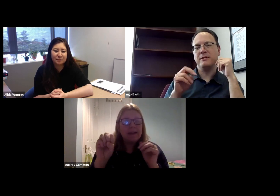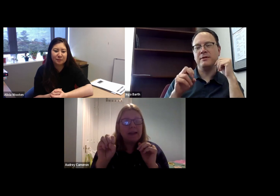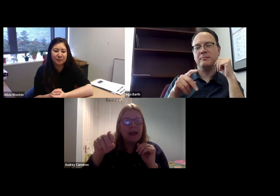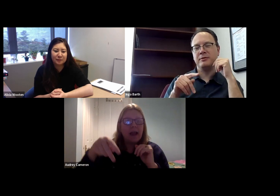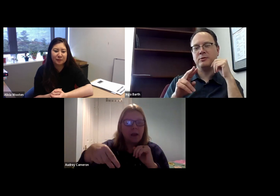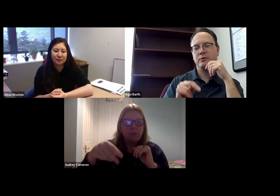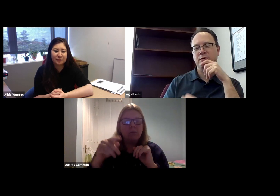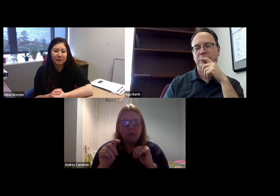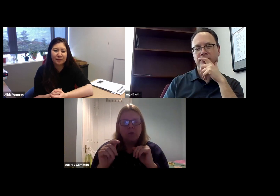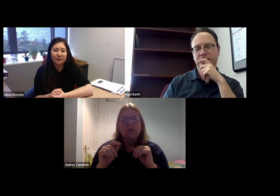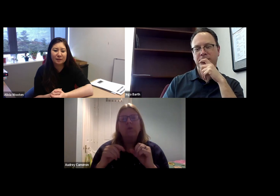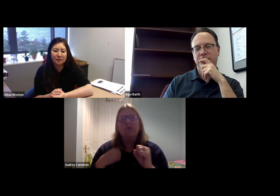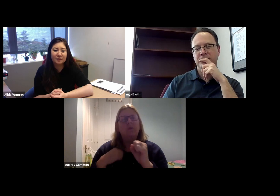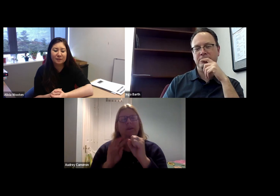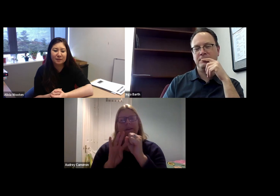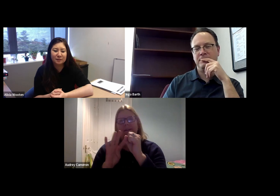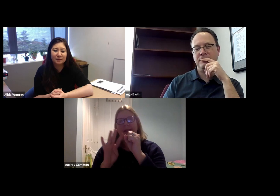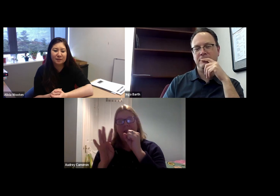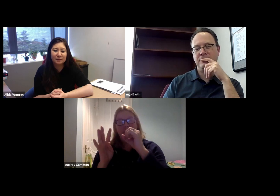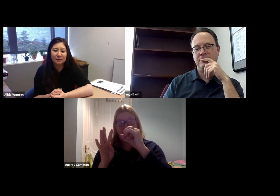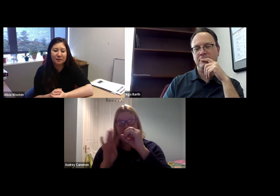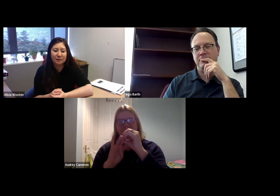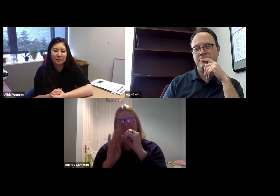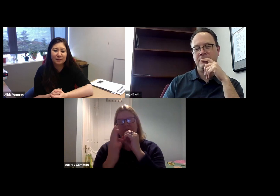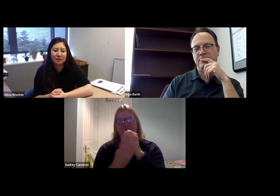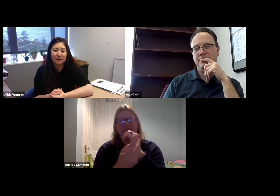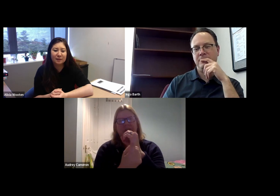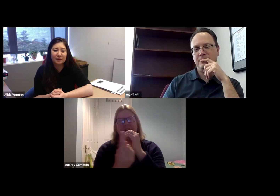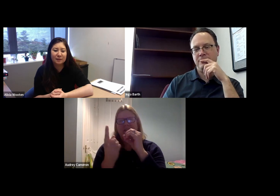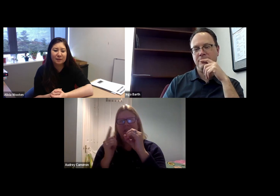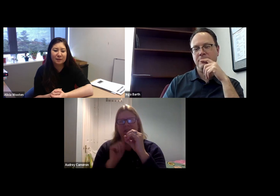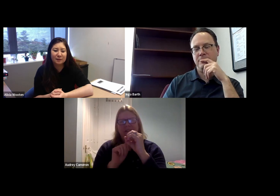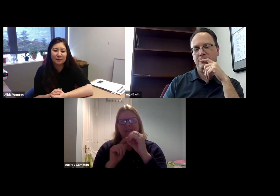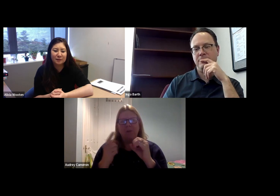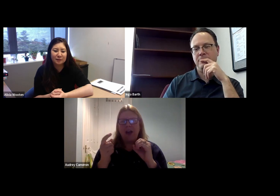helps with ergonomics as well, makes it easier to sign it.